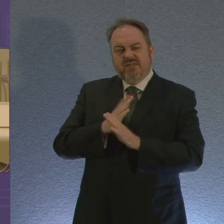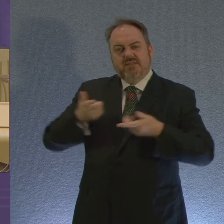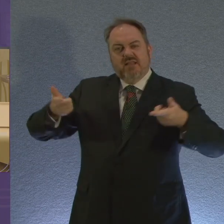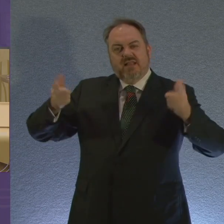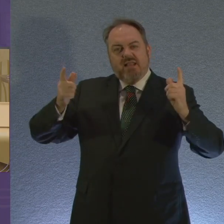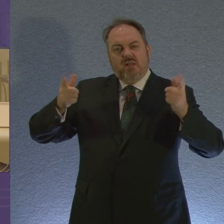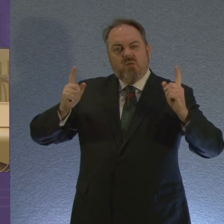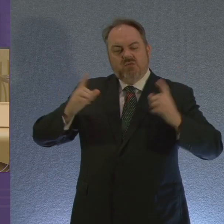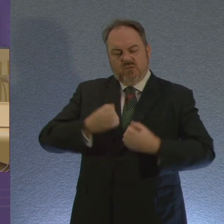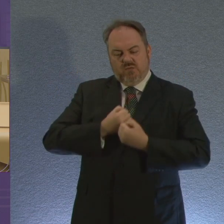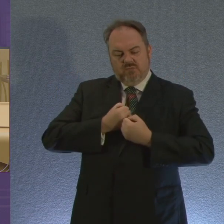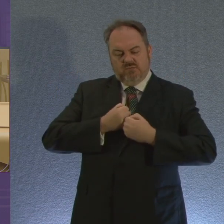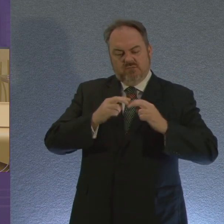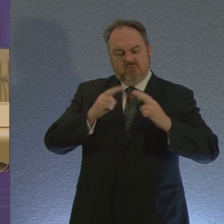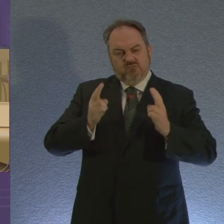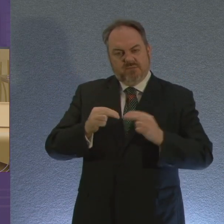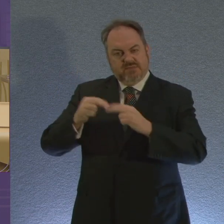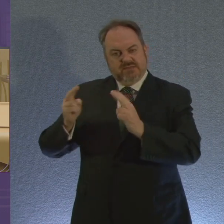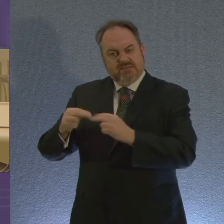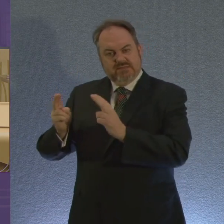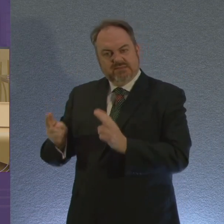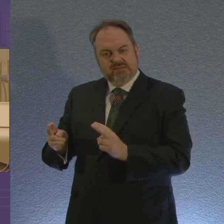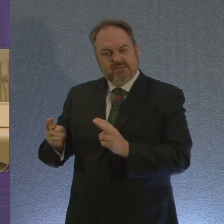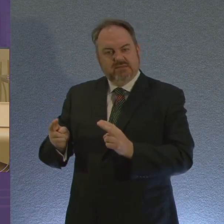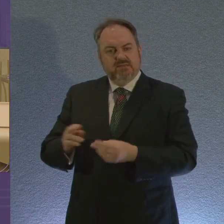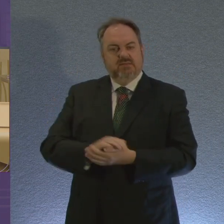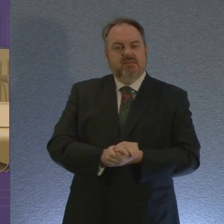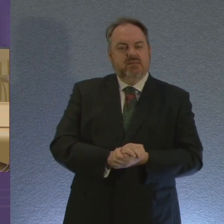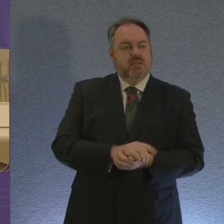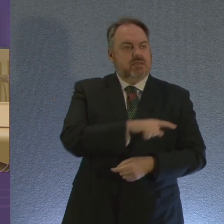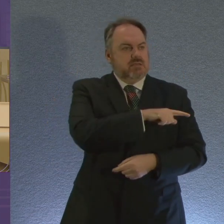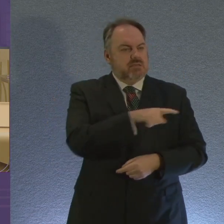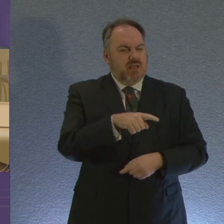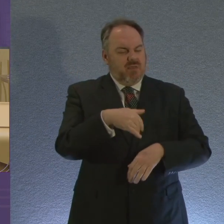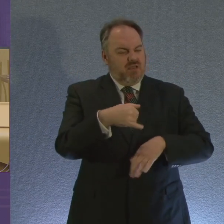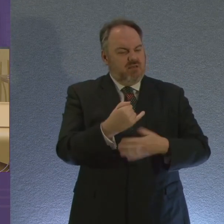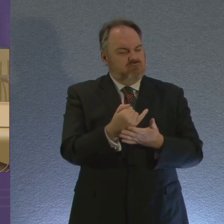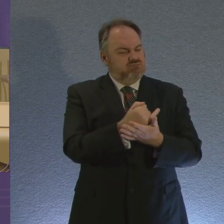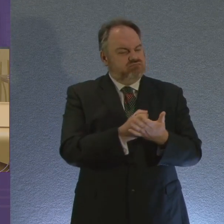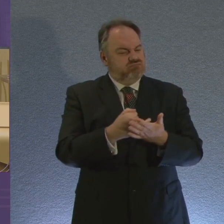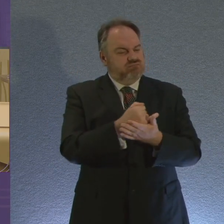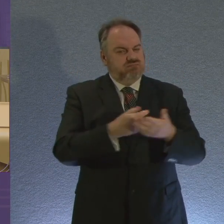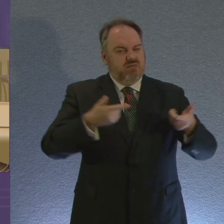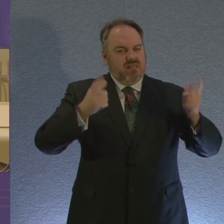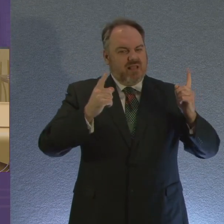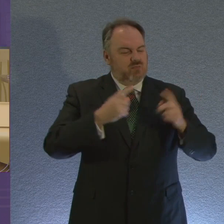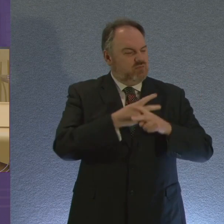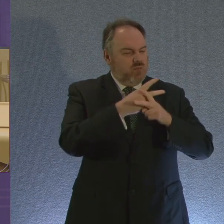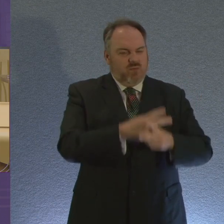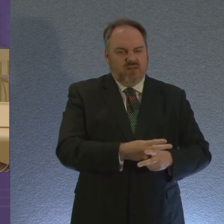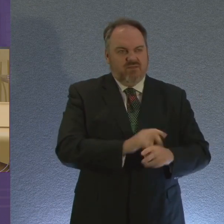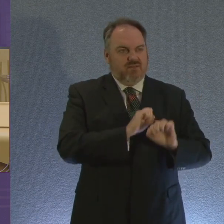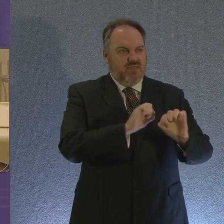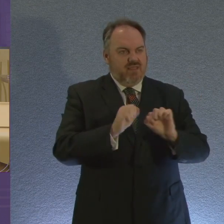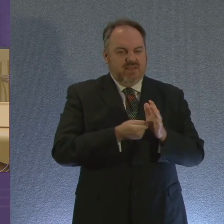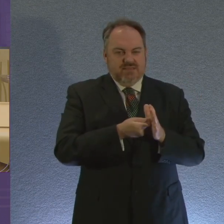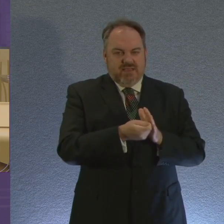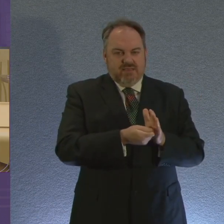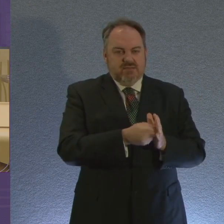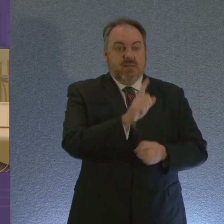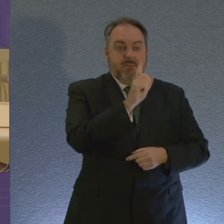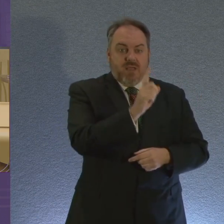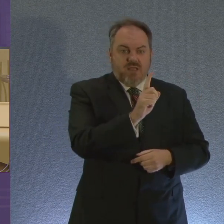regular basis about the issue of bad and rogue landlords, and there are plenty of them across the country. but also there are plenty of